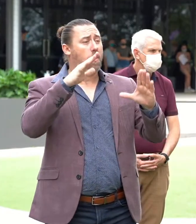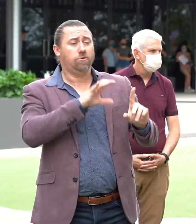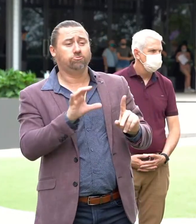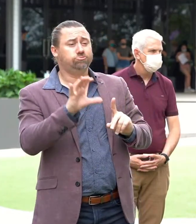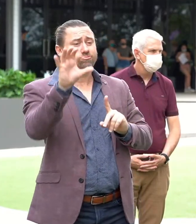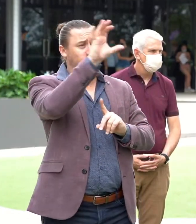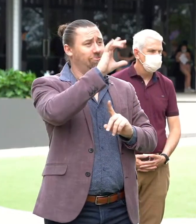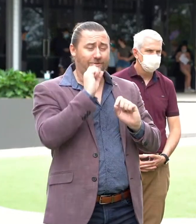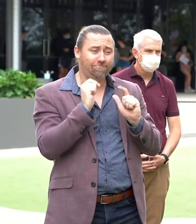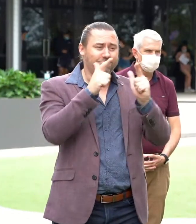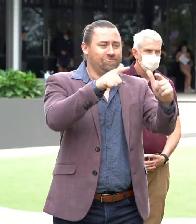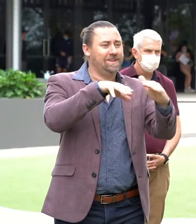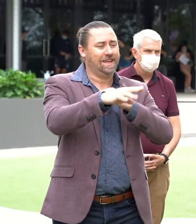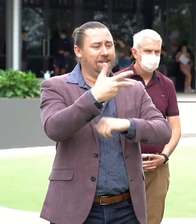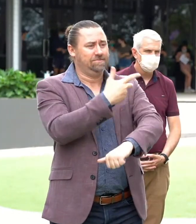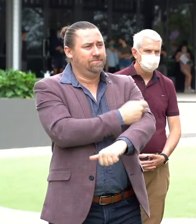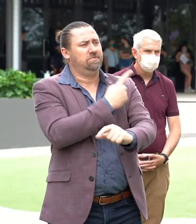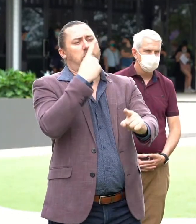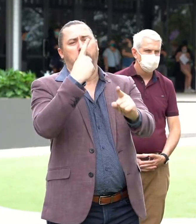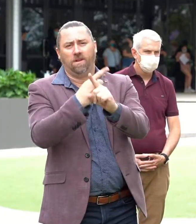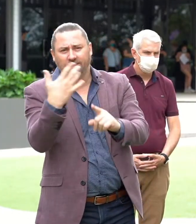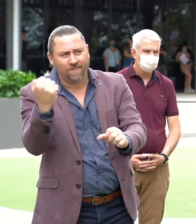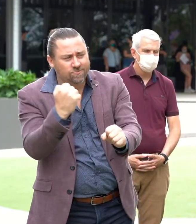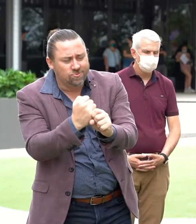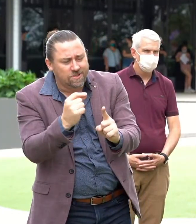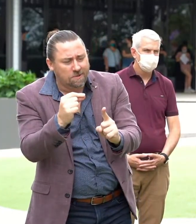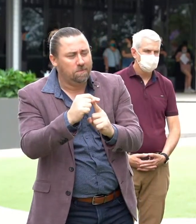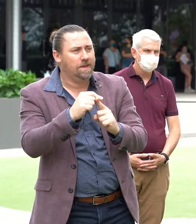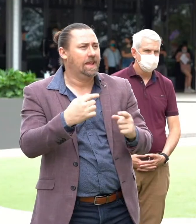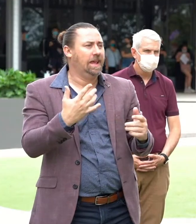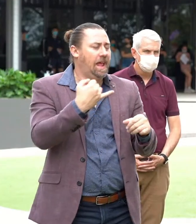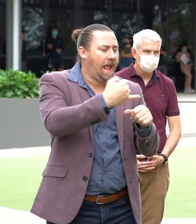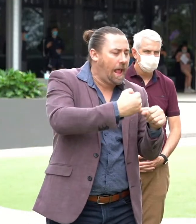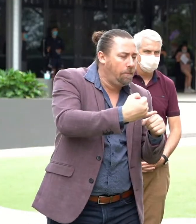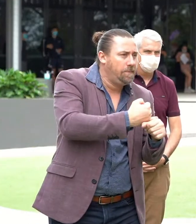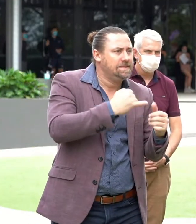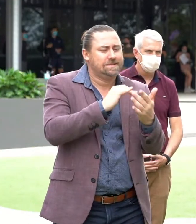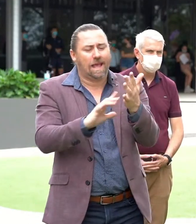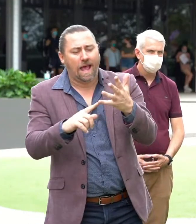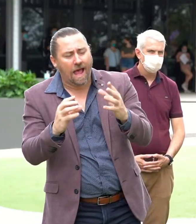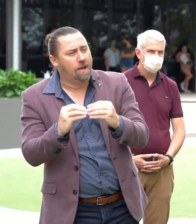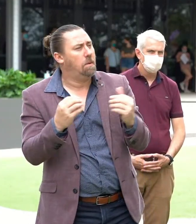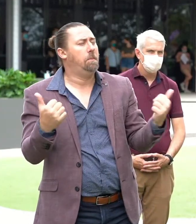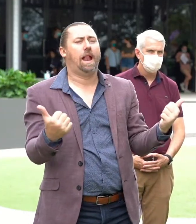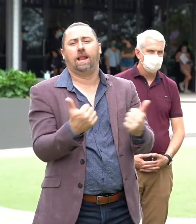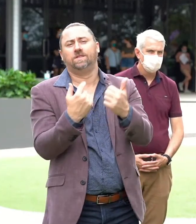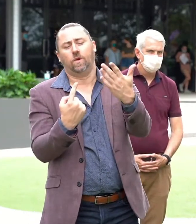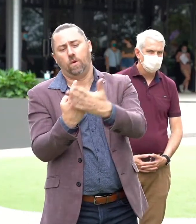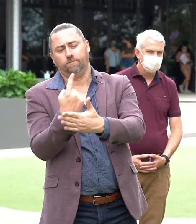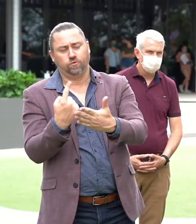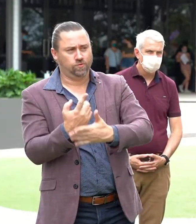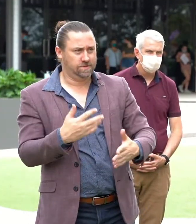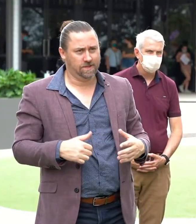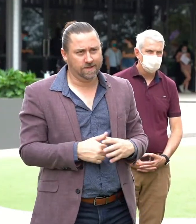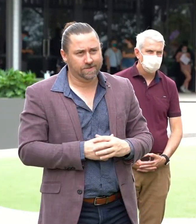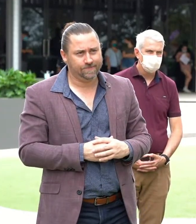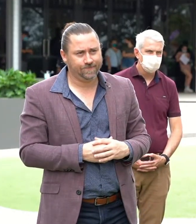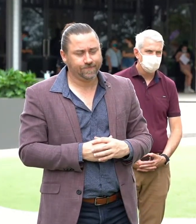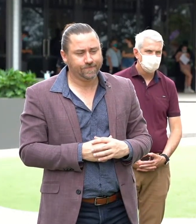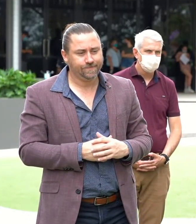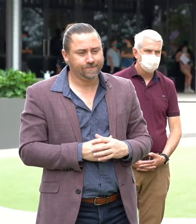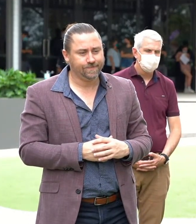course, as all the other vax clinics that are open for you to walk in and get the jab. In addition to that,